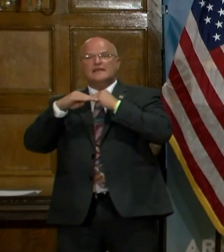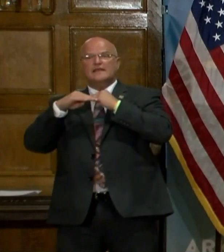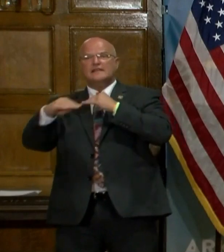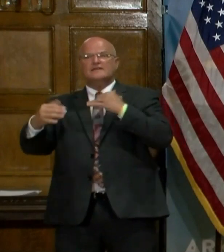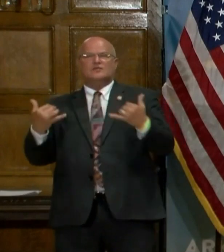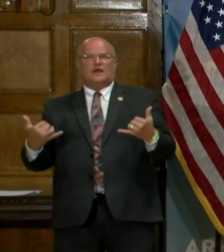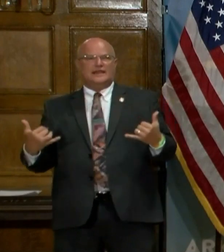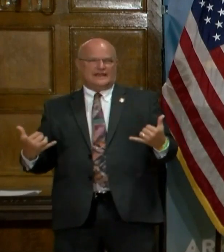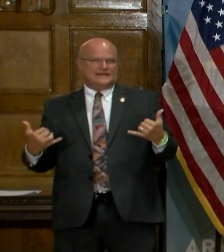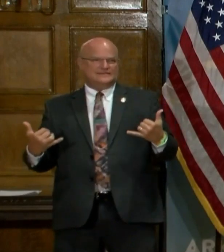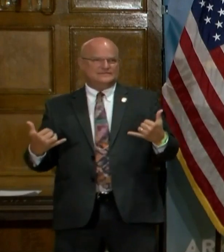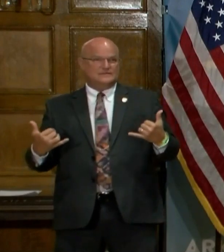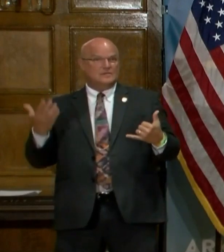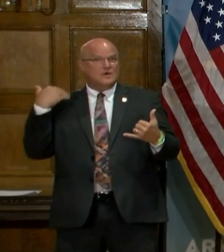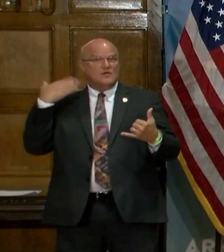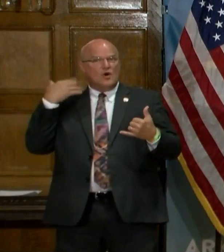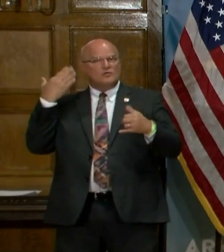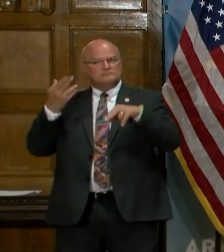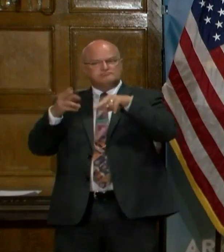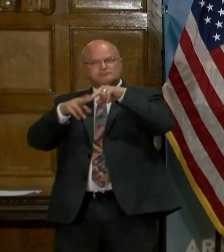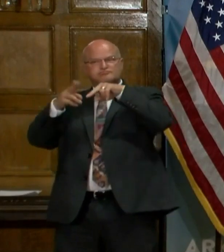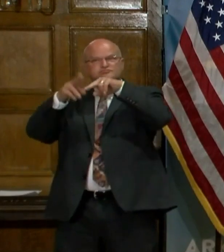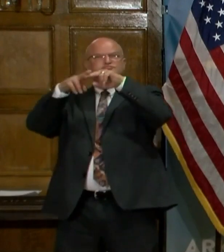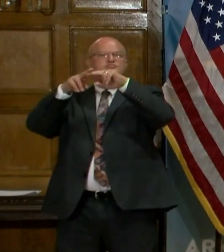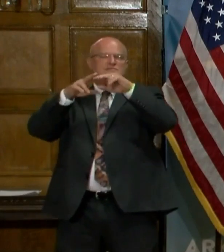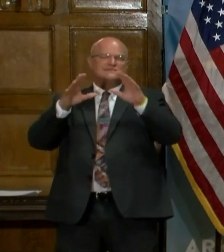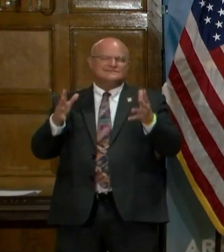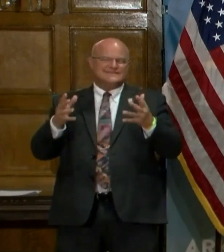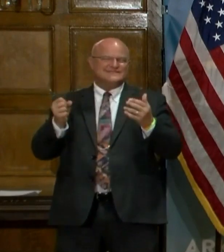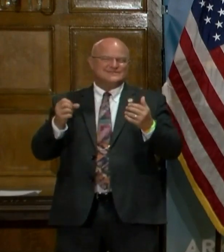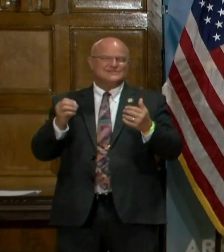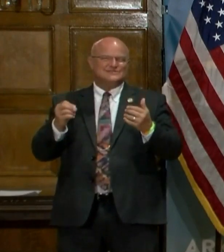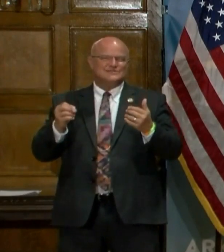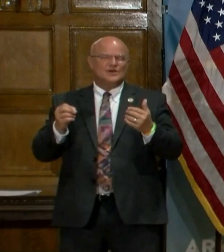pattern. And we were on the increasing pattern. So,